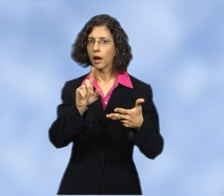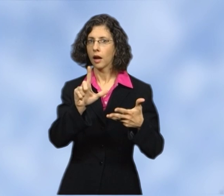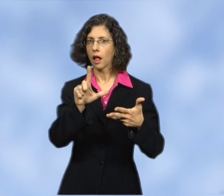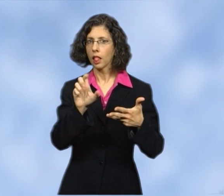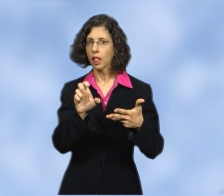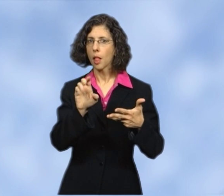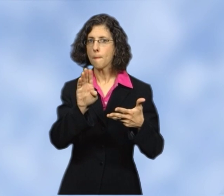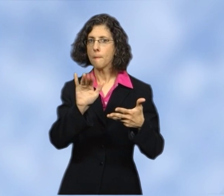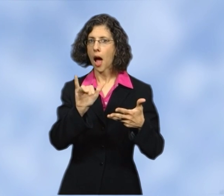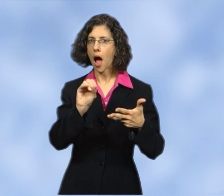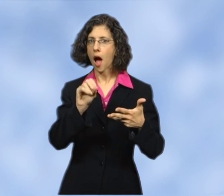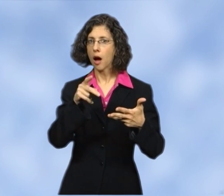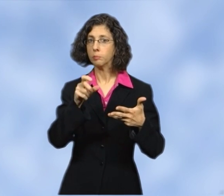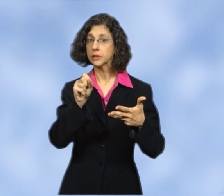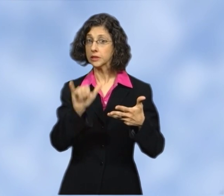needle biopsy,